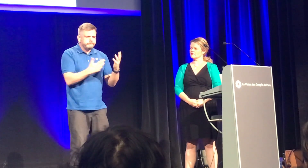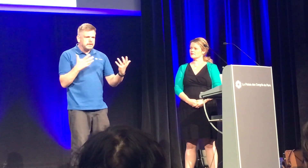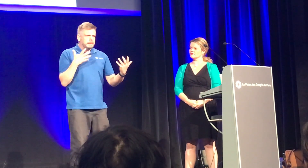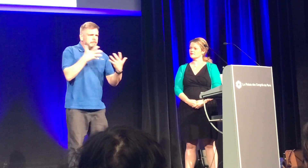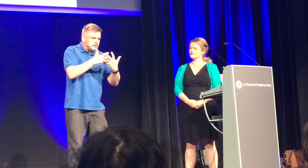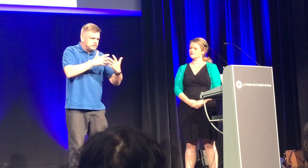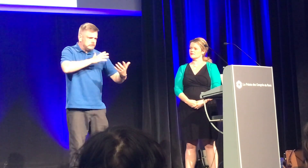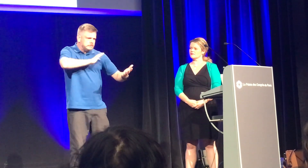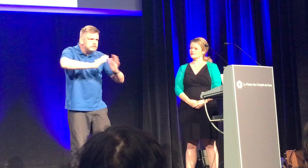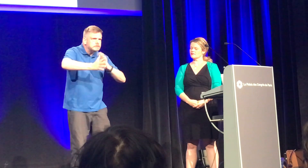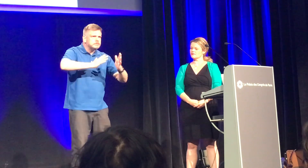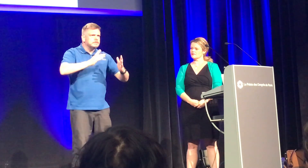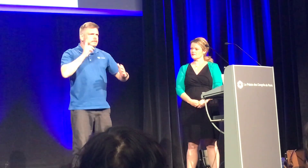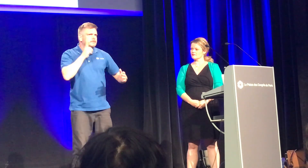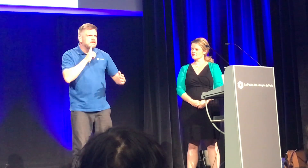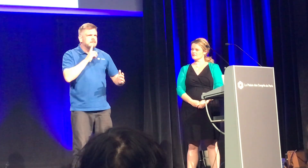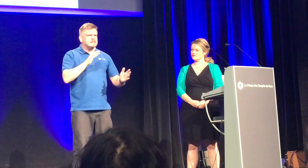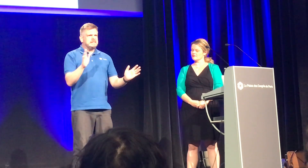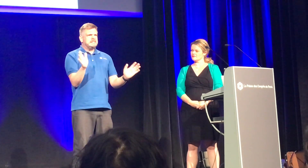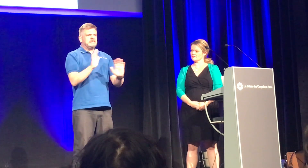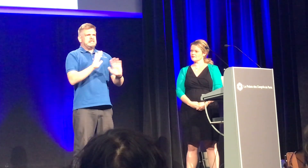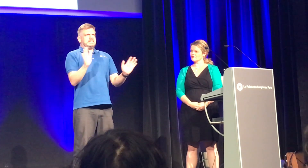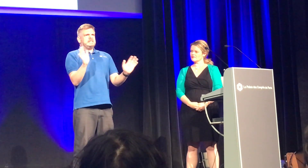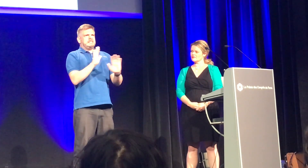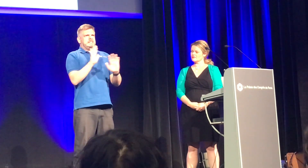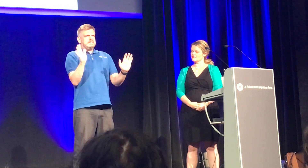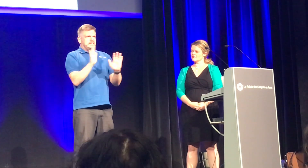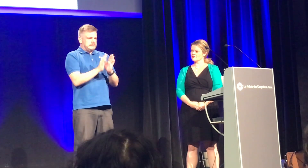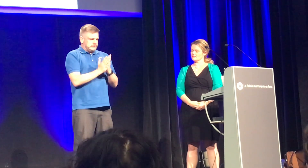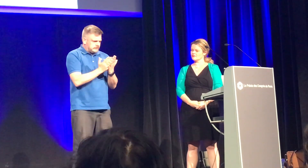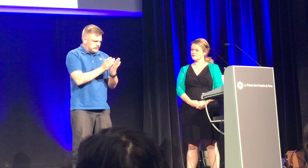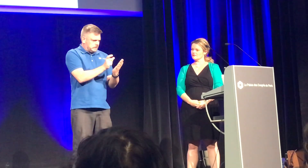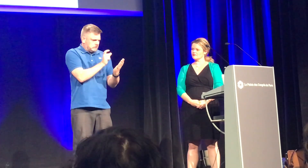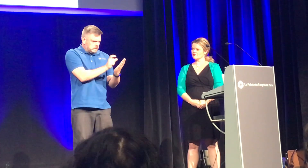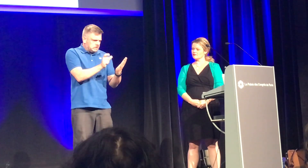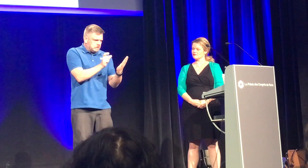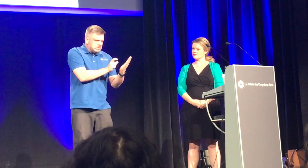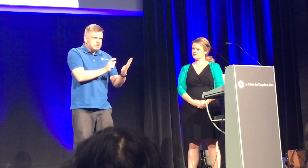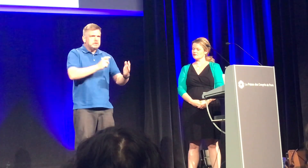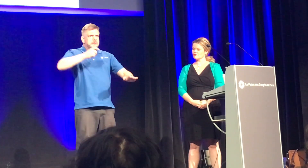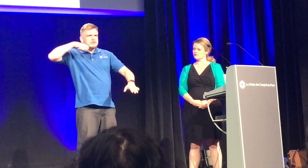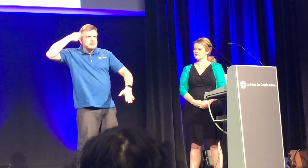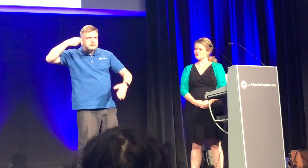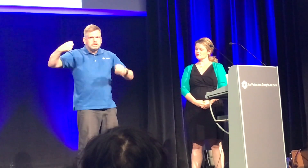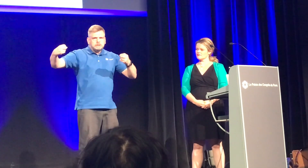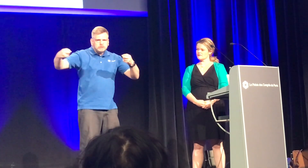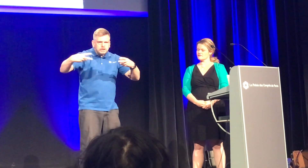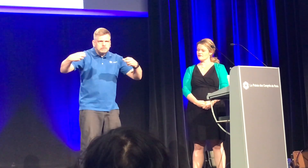to deaf children don't necessarily meet their needs in terms of giving them access to sign language